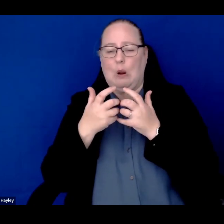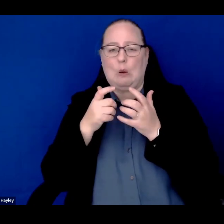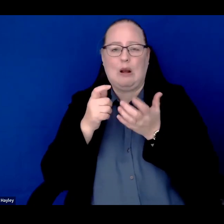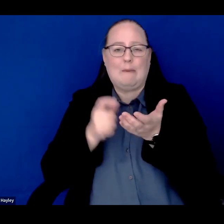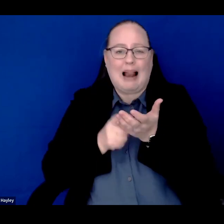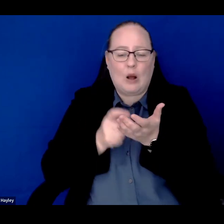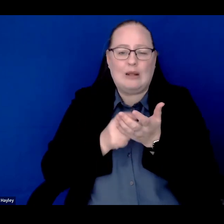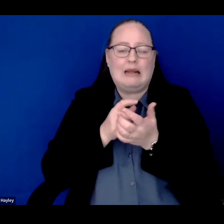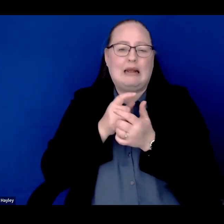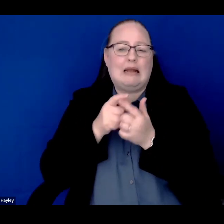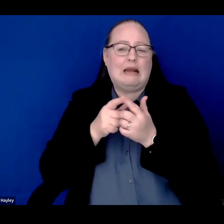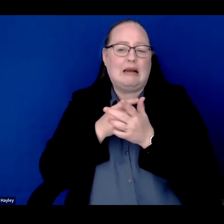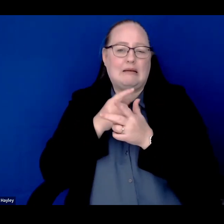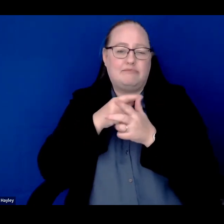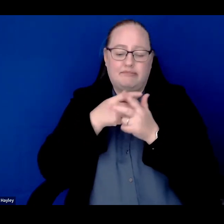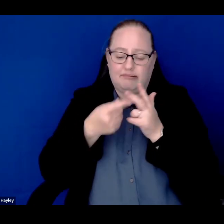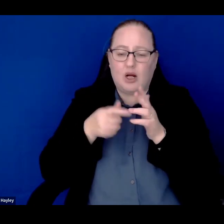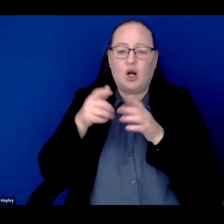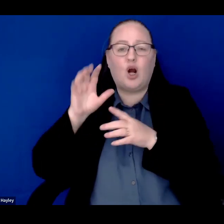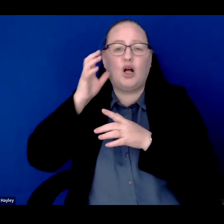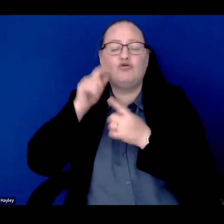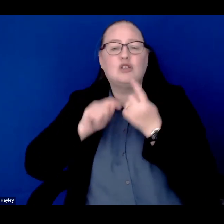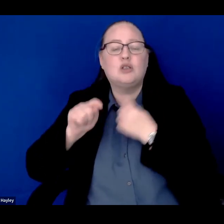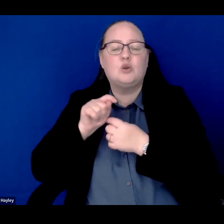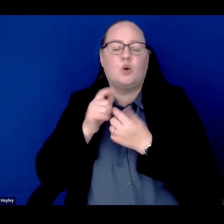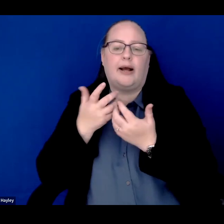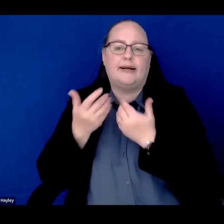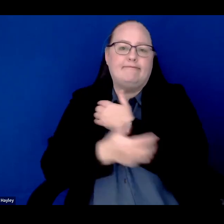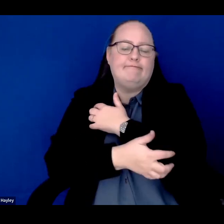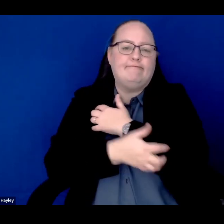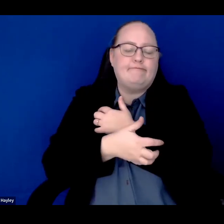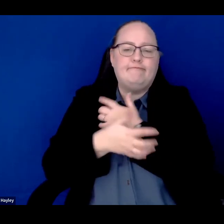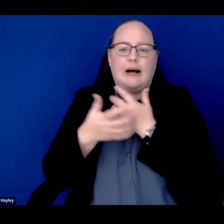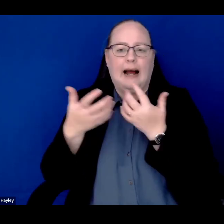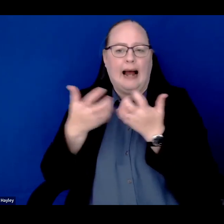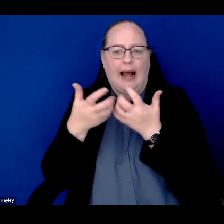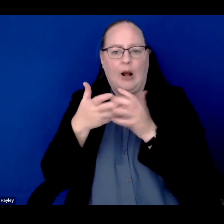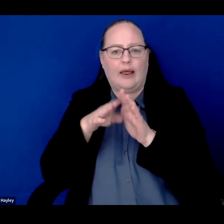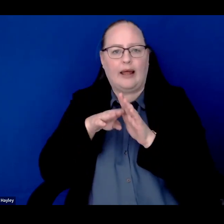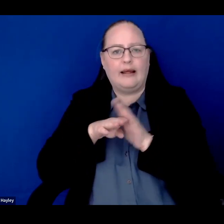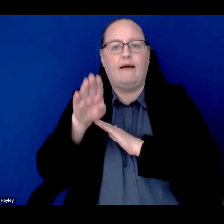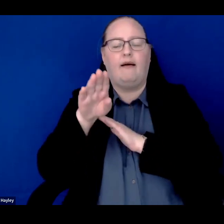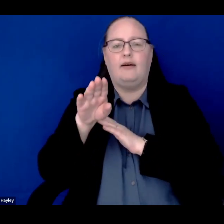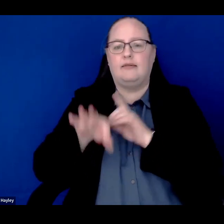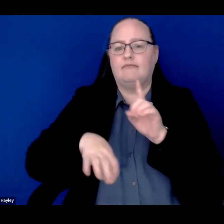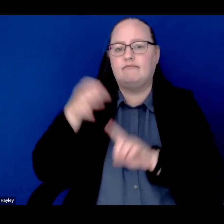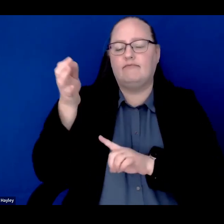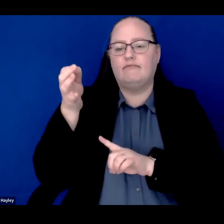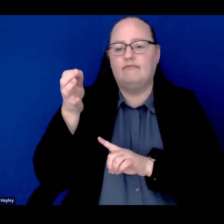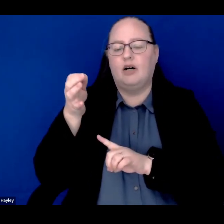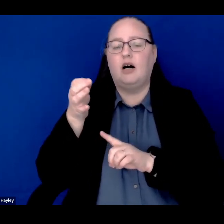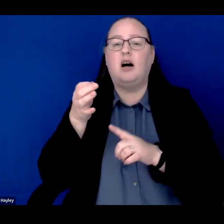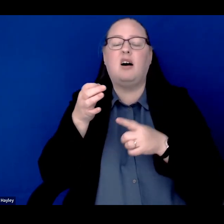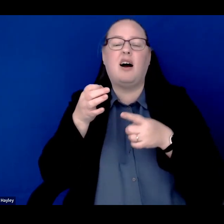without shooting right past? So that'd be a pathway that has never been taken before. And likewise, how can middle-income